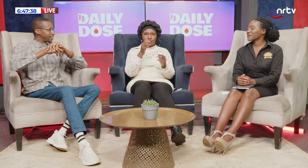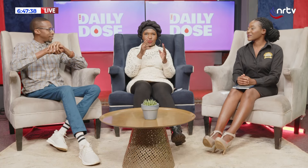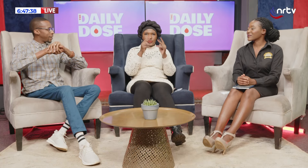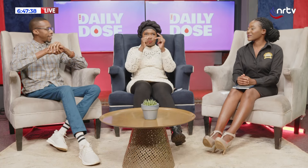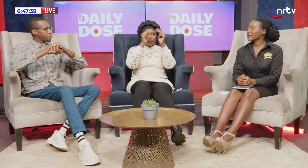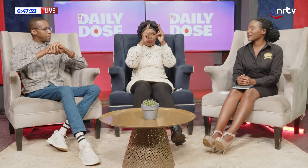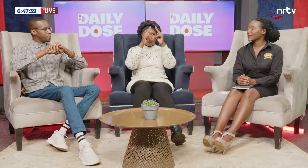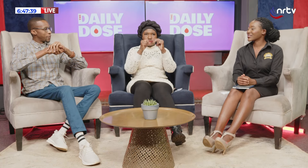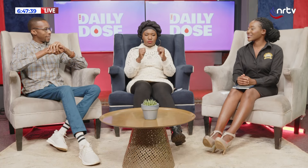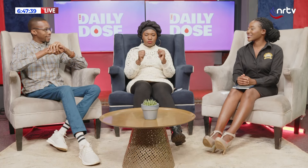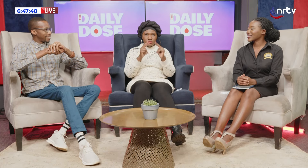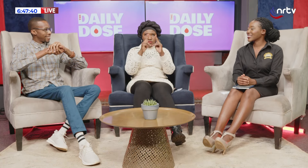What lies are we being told in our ears?